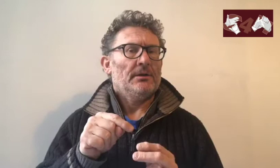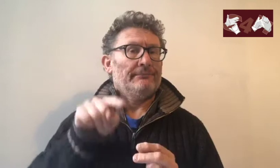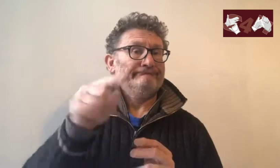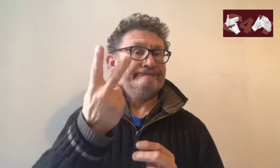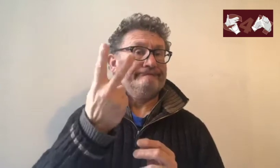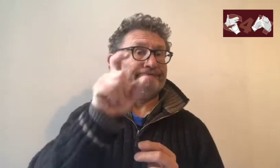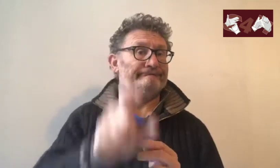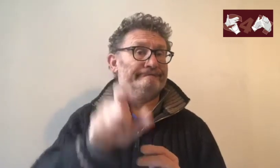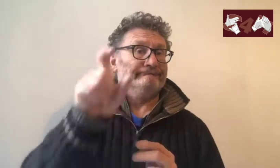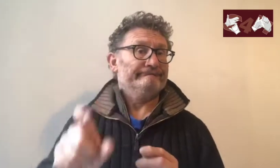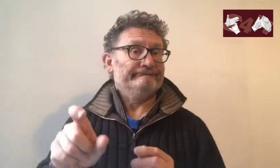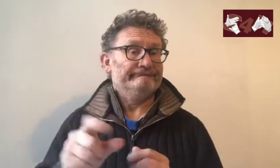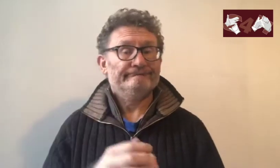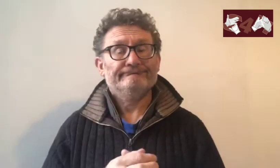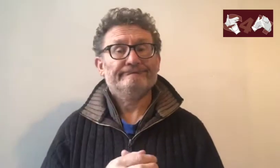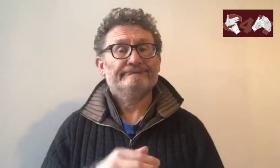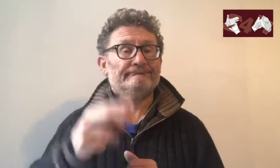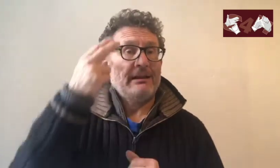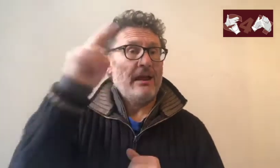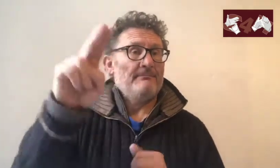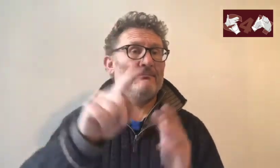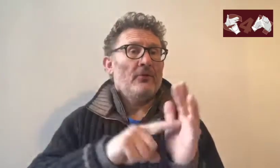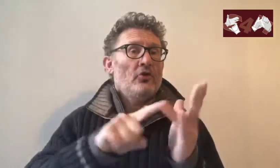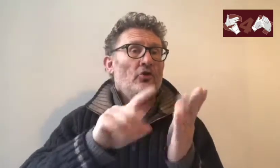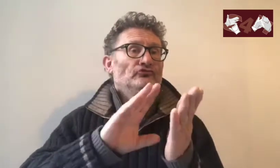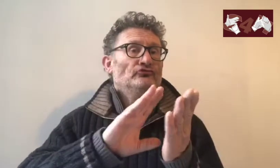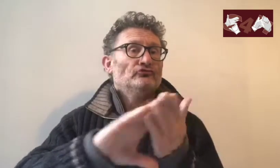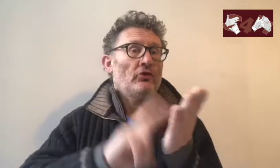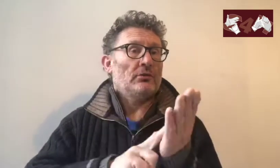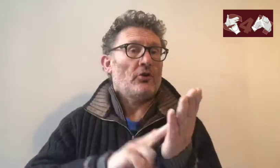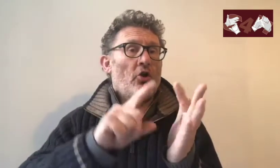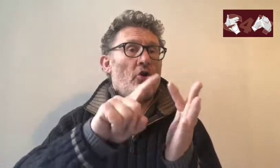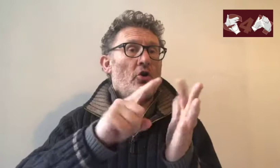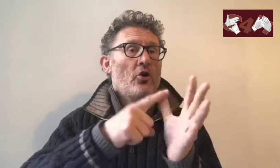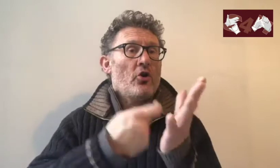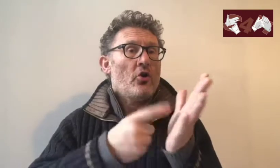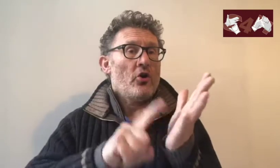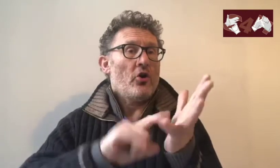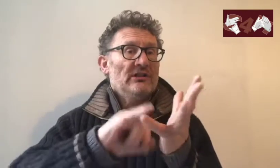Zoom. It's two individuals that led that. Their names are John Earls